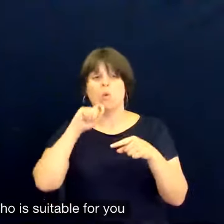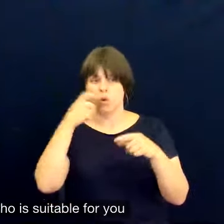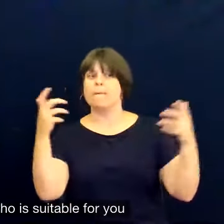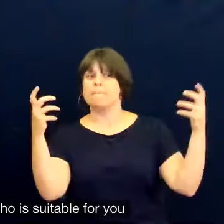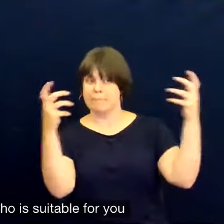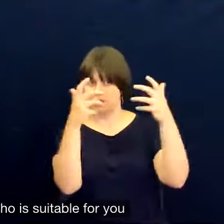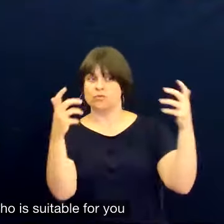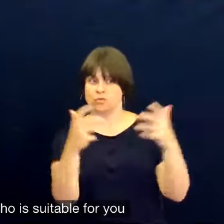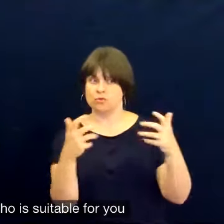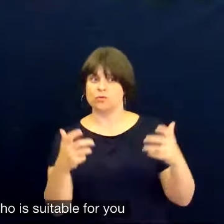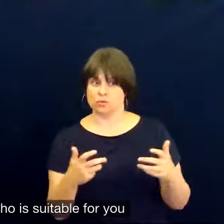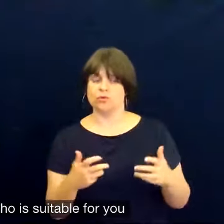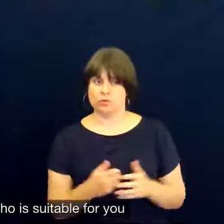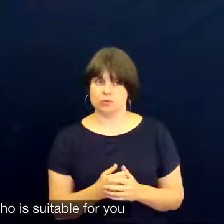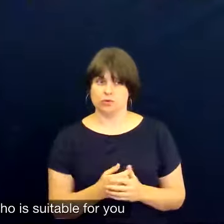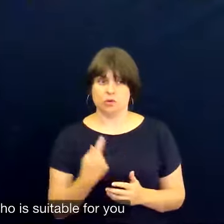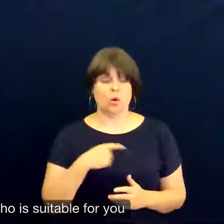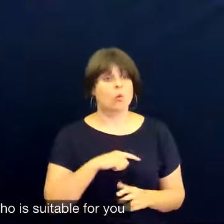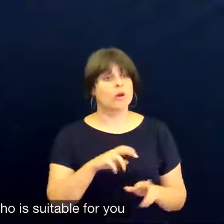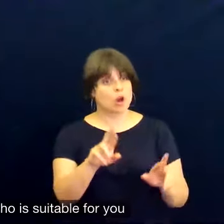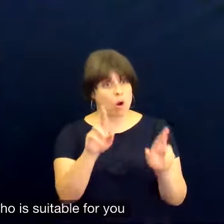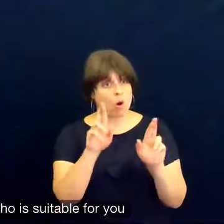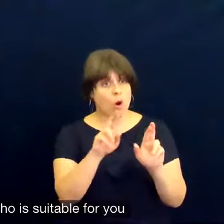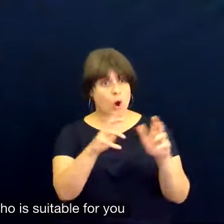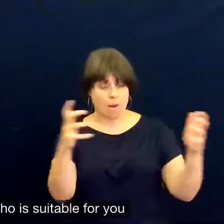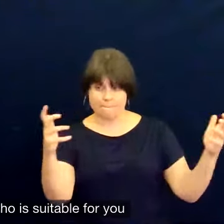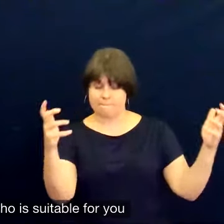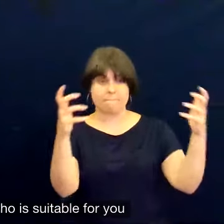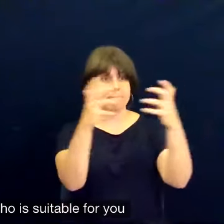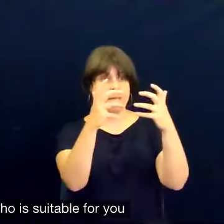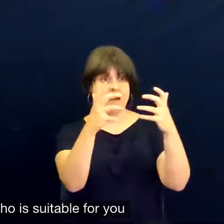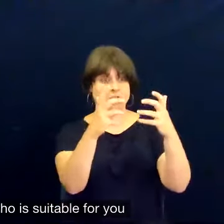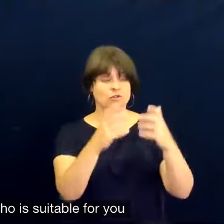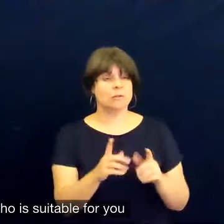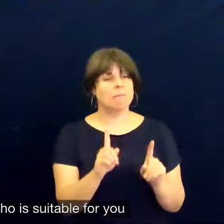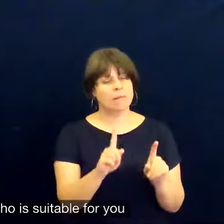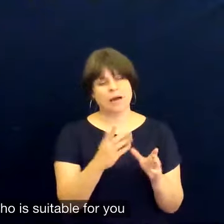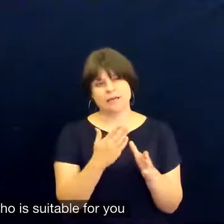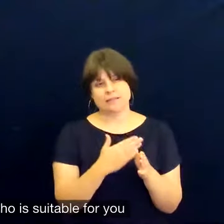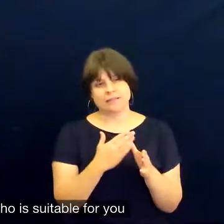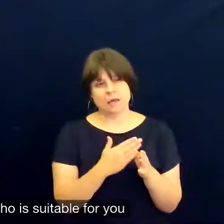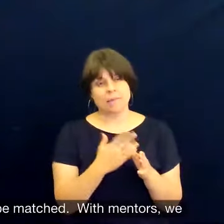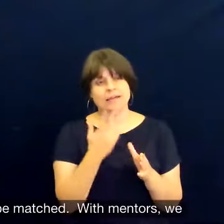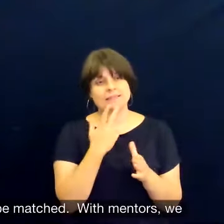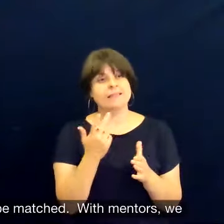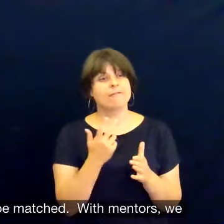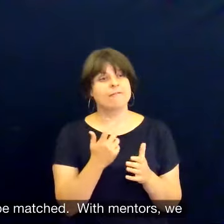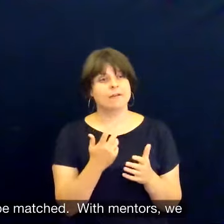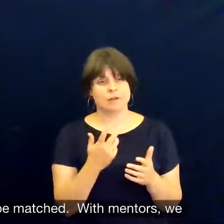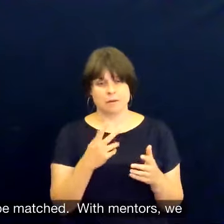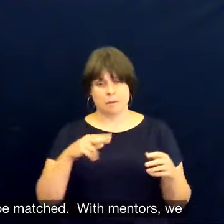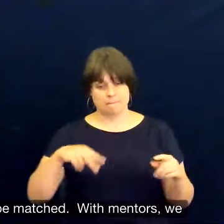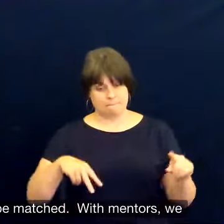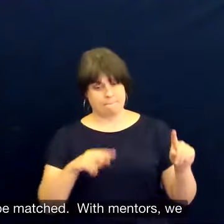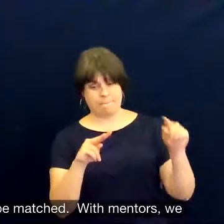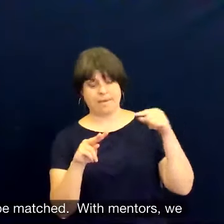With mentors, we hope that you would be matched, but it will depend a little bit on whether there are mentees looking for